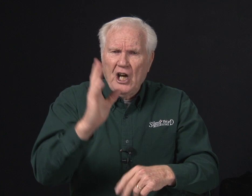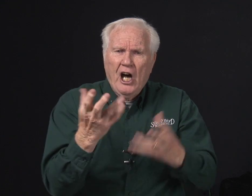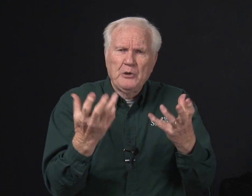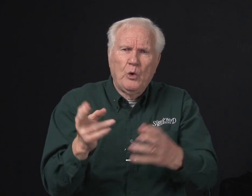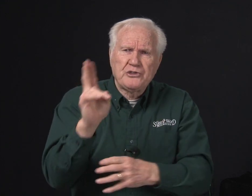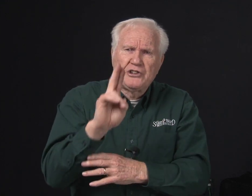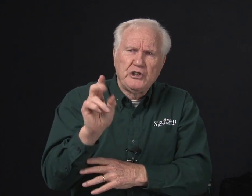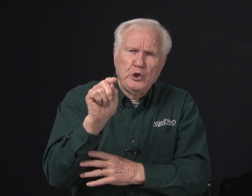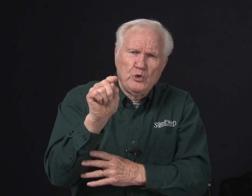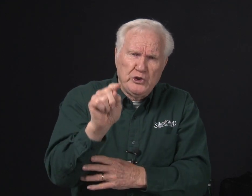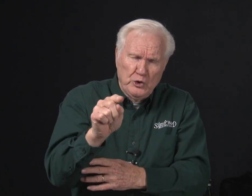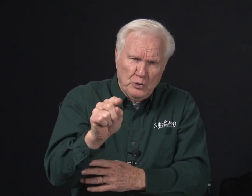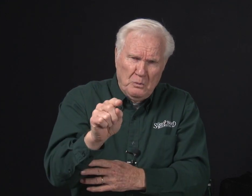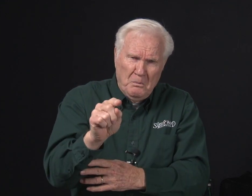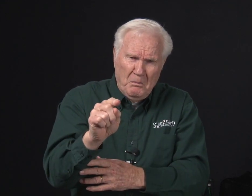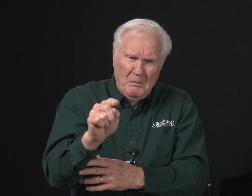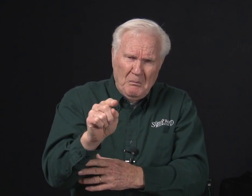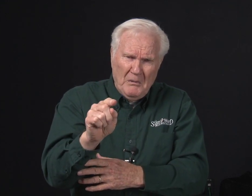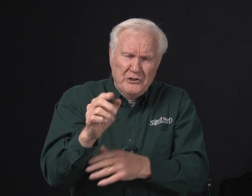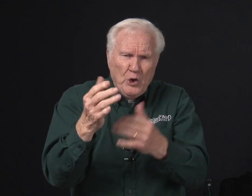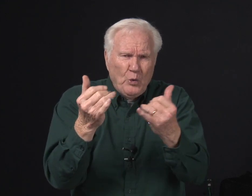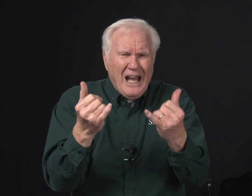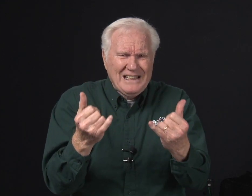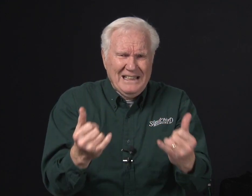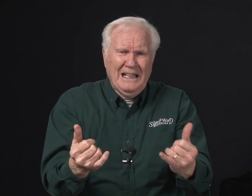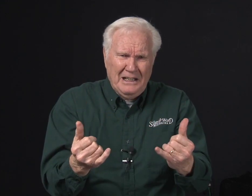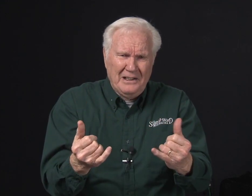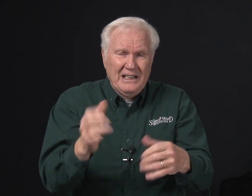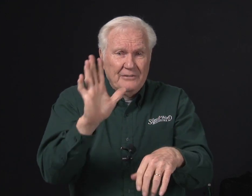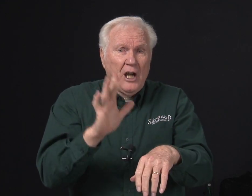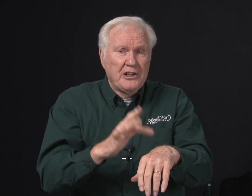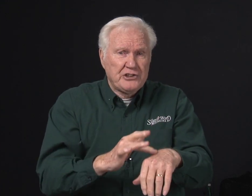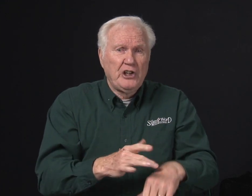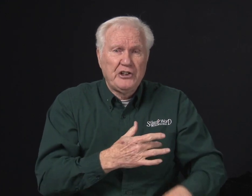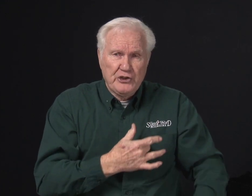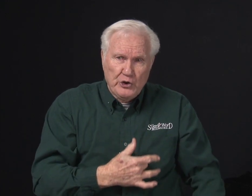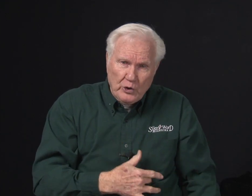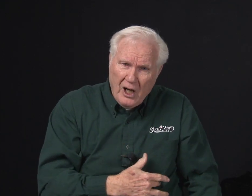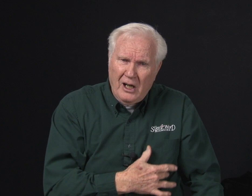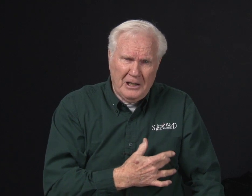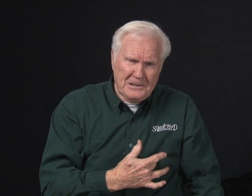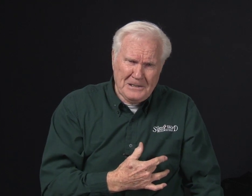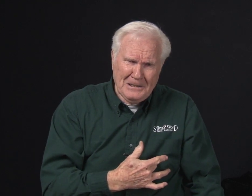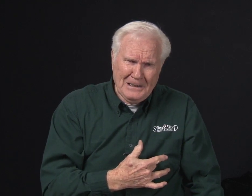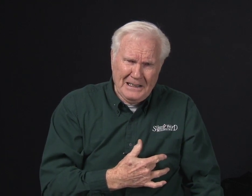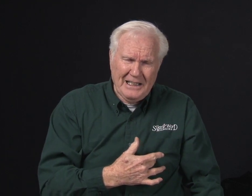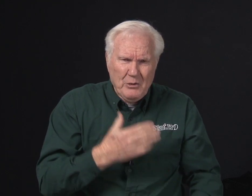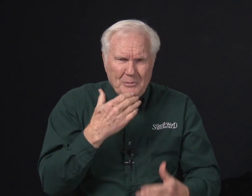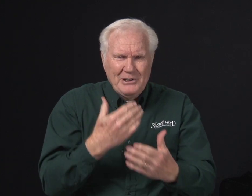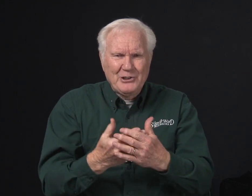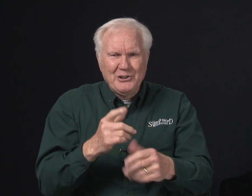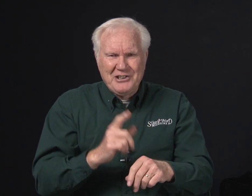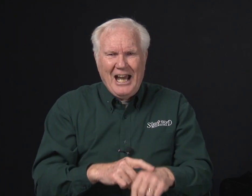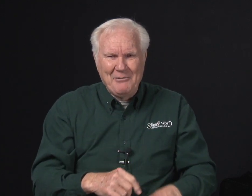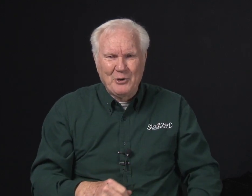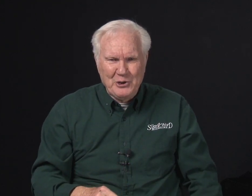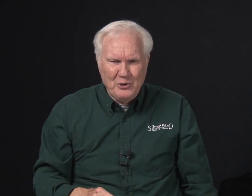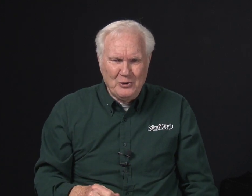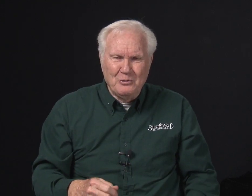God wants to use you. So right now, if God's touched your heart, it would be a good time for you